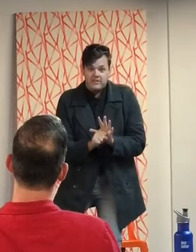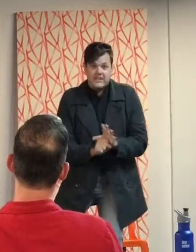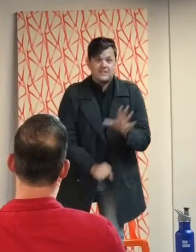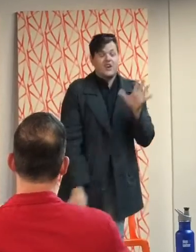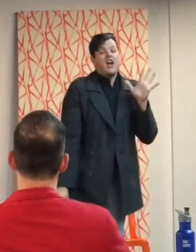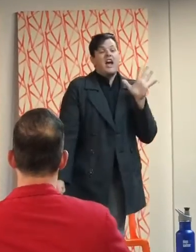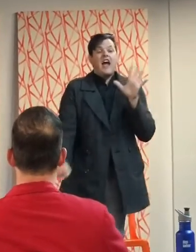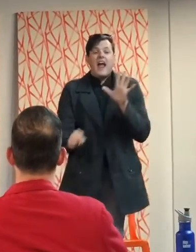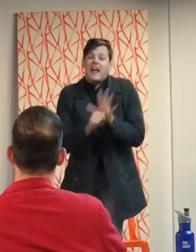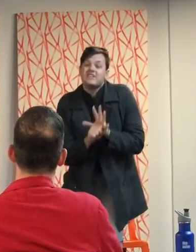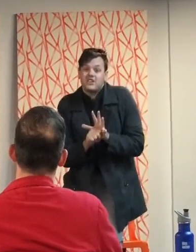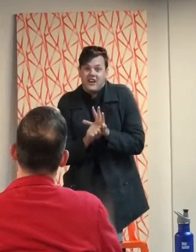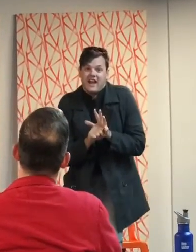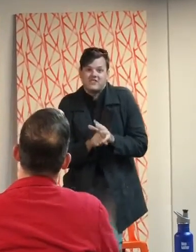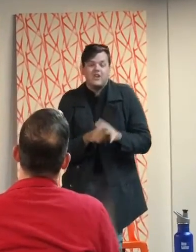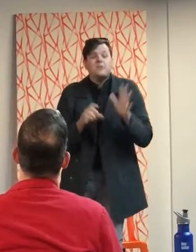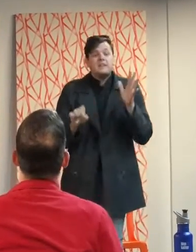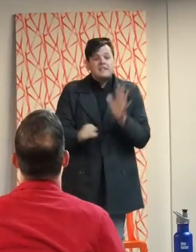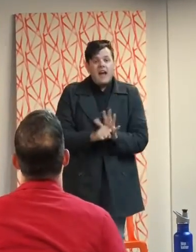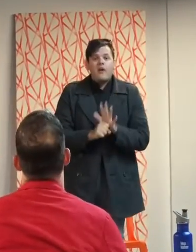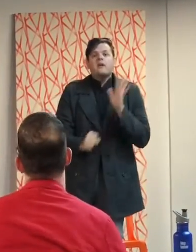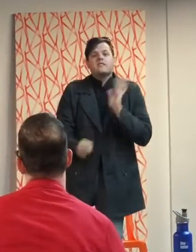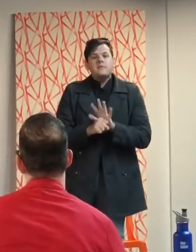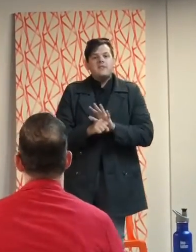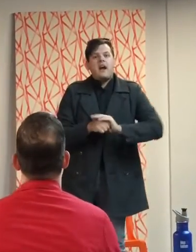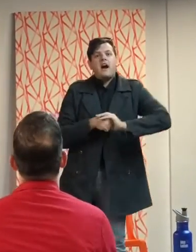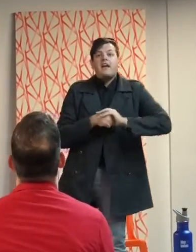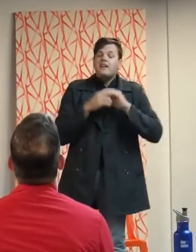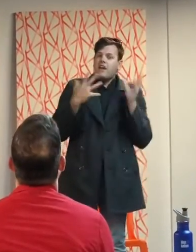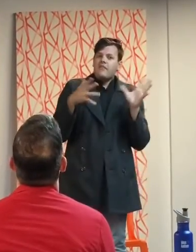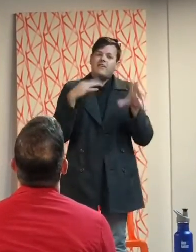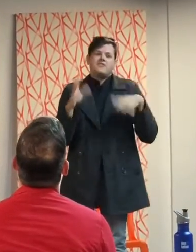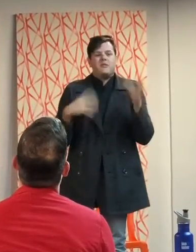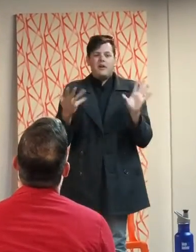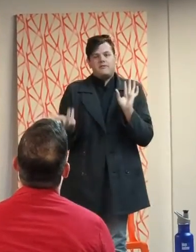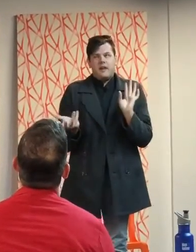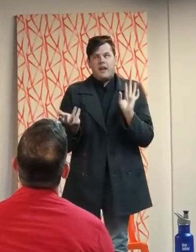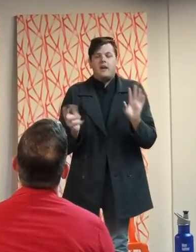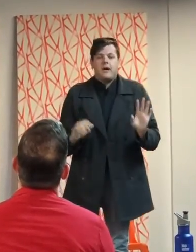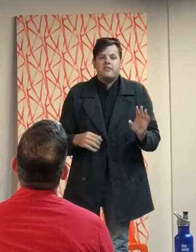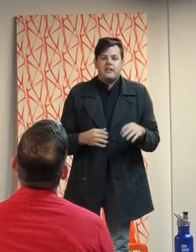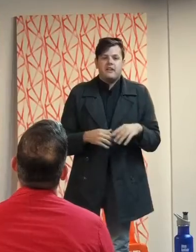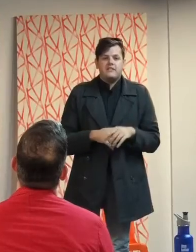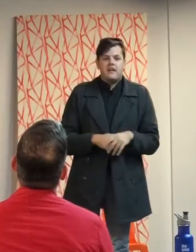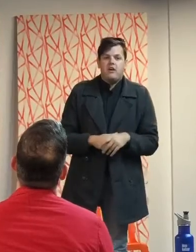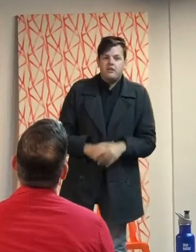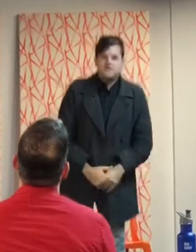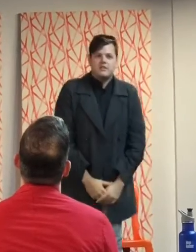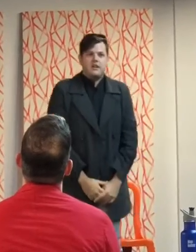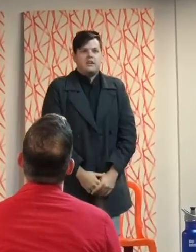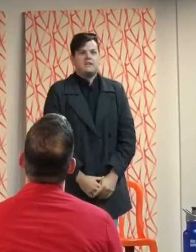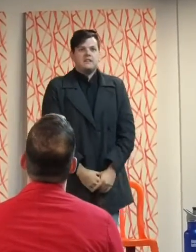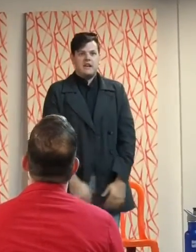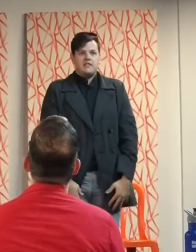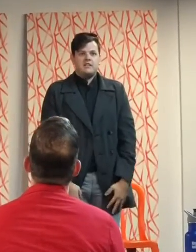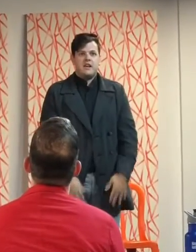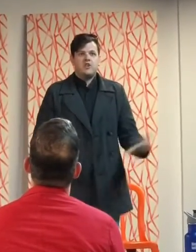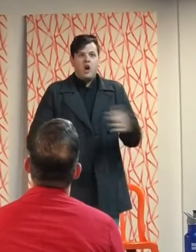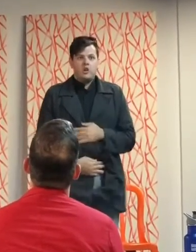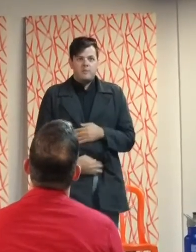dancer, and a good actor. Because now, something that I love and also kind of hate about theater is that all you have to do is stand on the stage, hold your